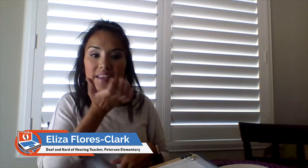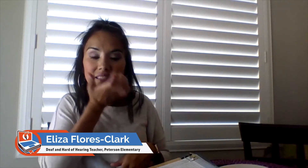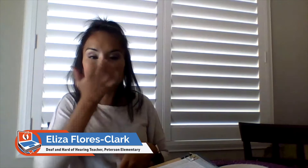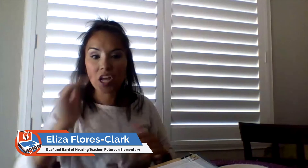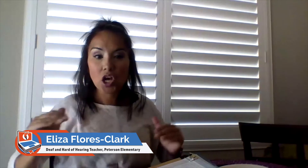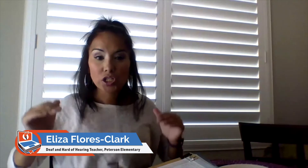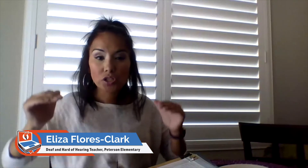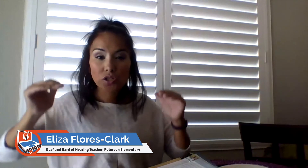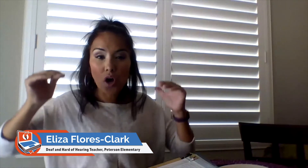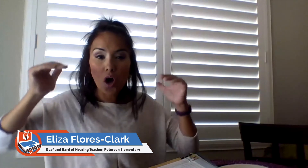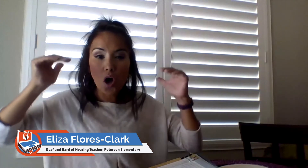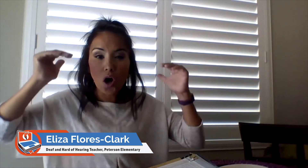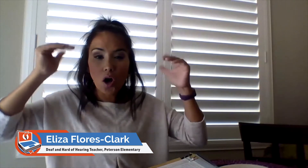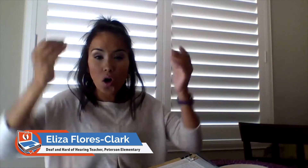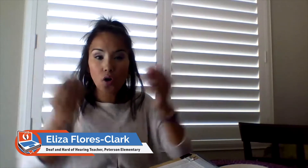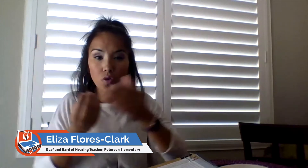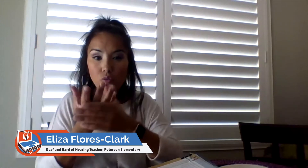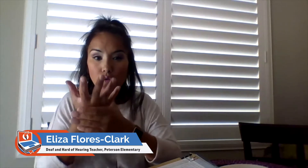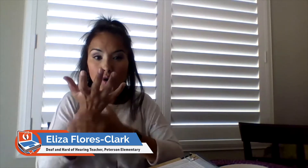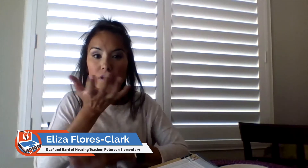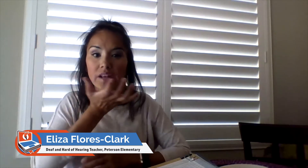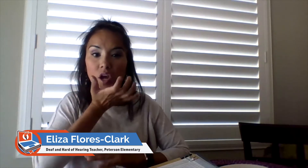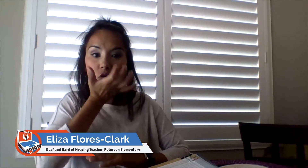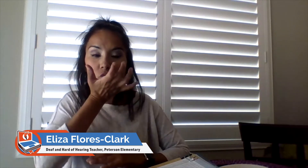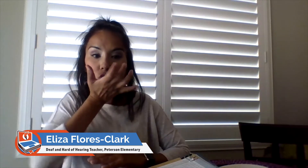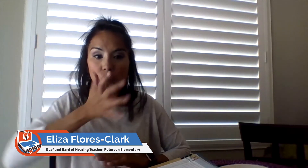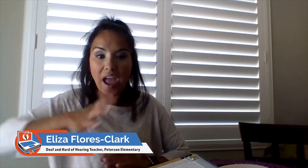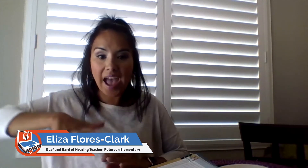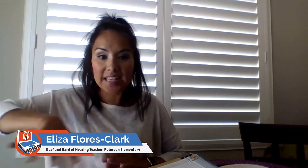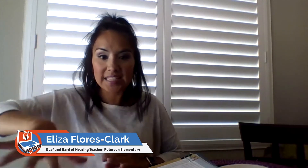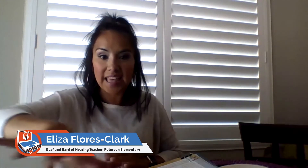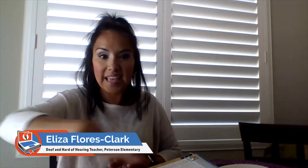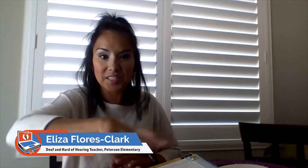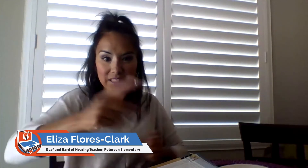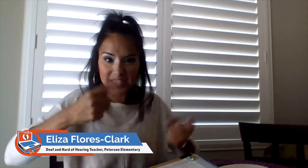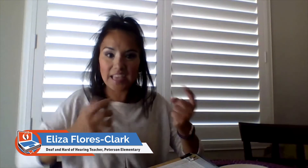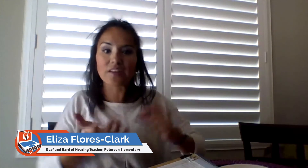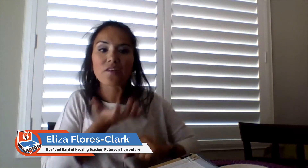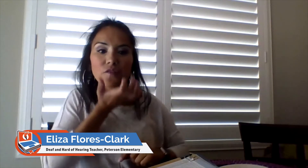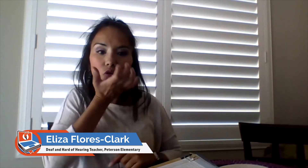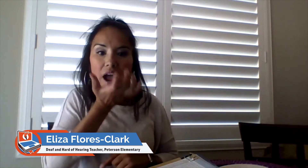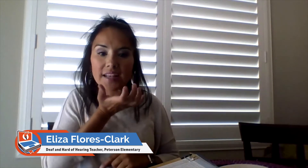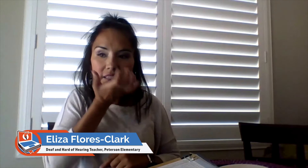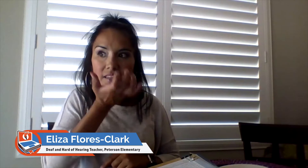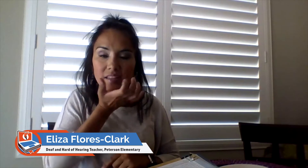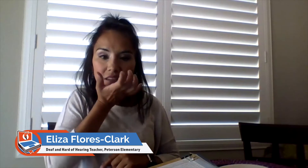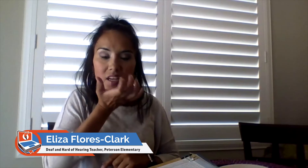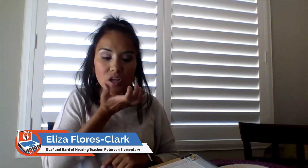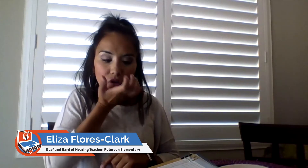said tall growing, the sign for grass.